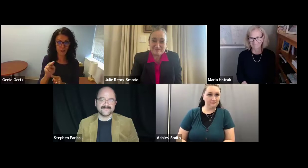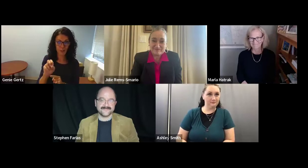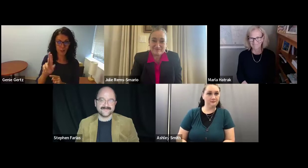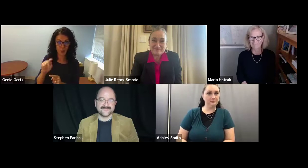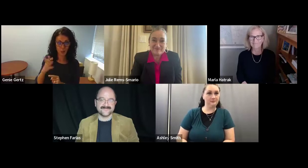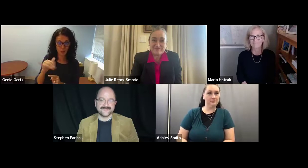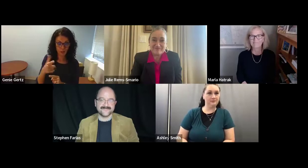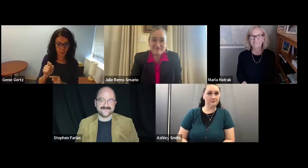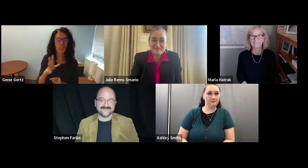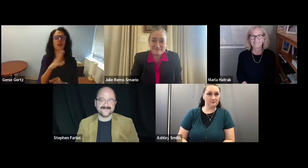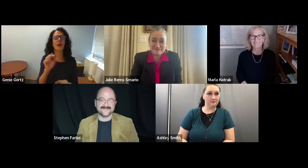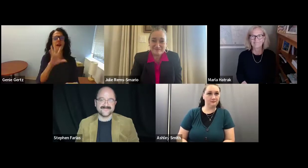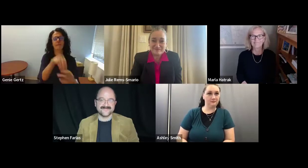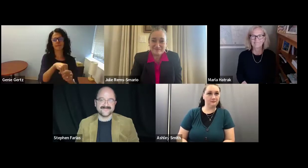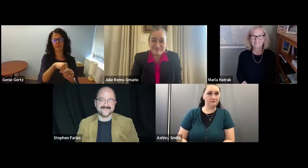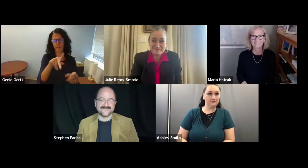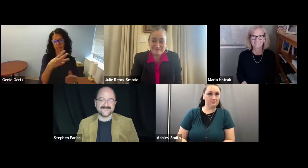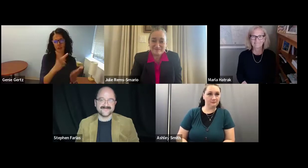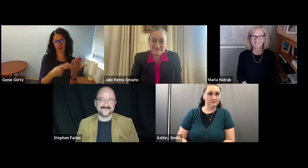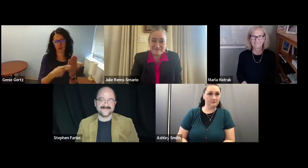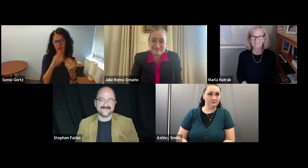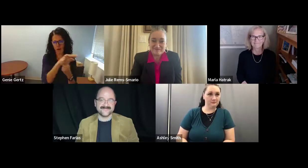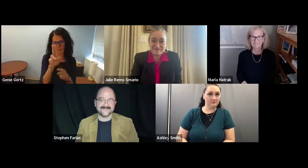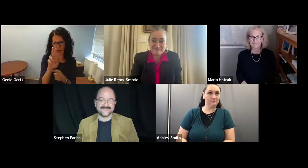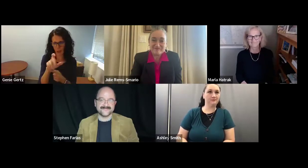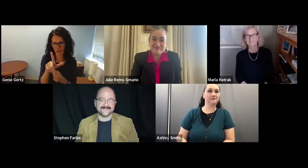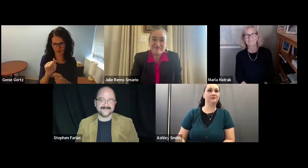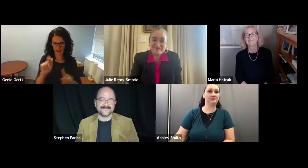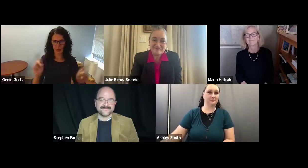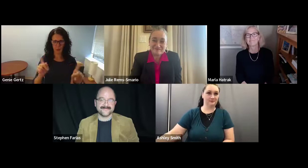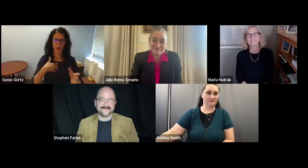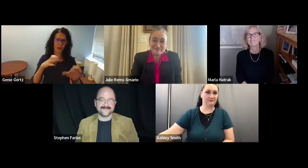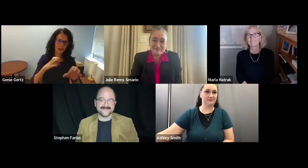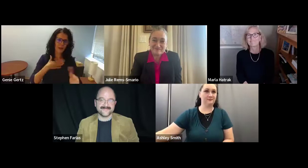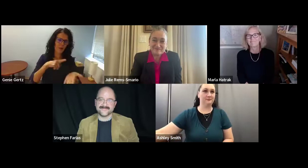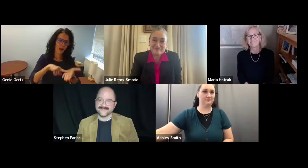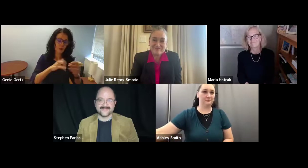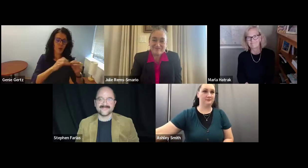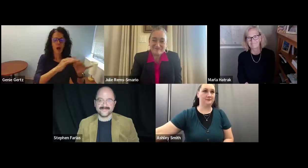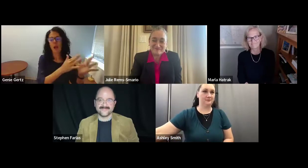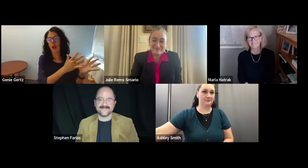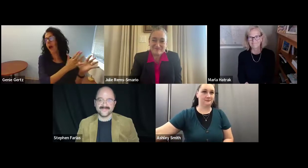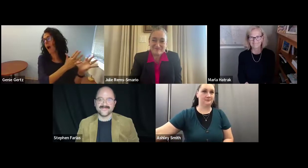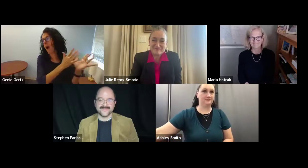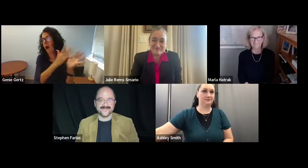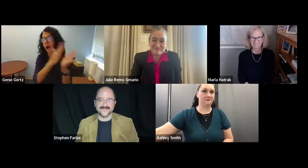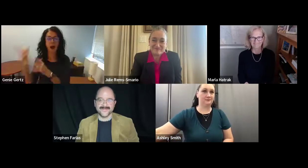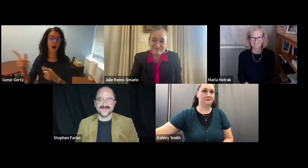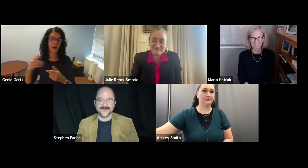California State University in Northridge. And I became involved and got my PhD program there, did all my research